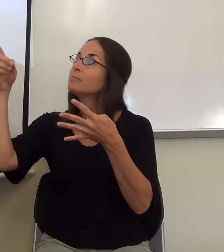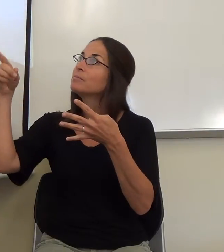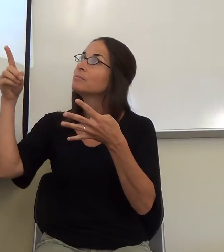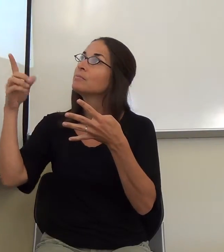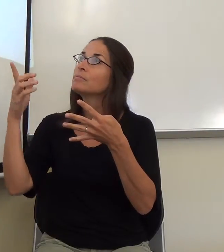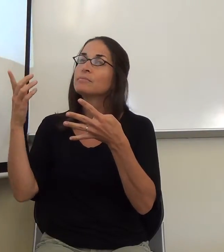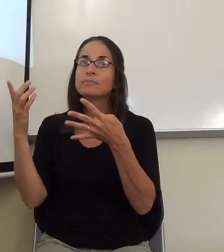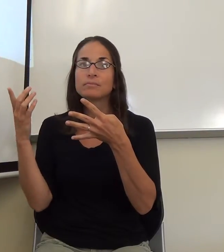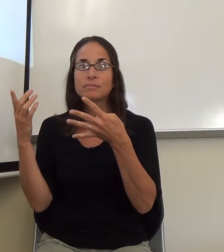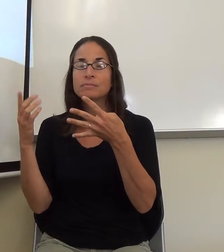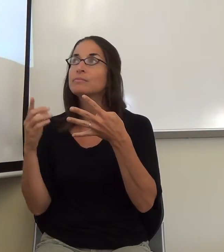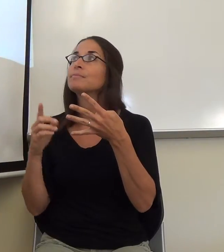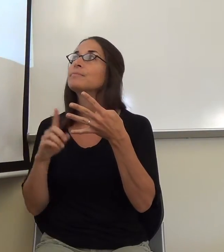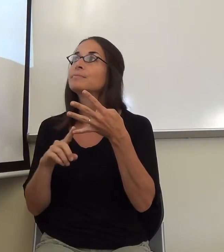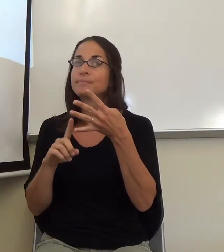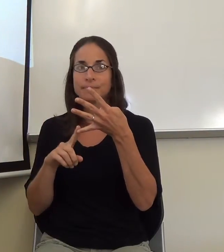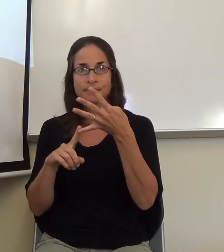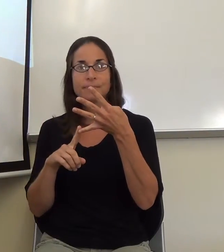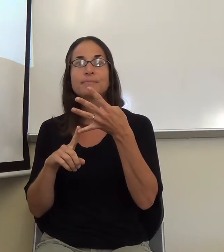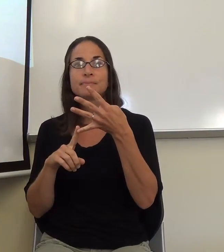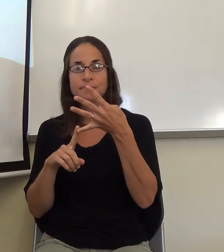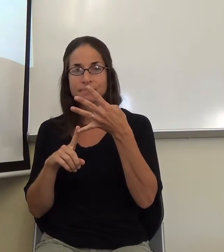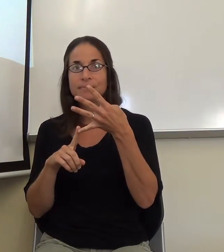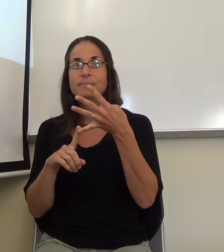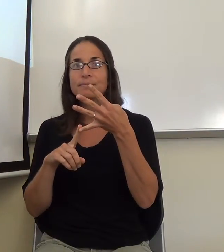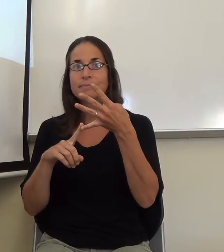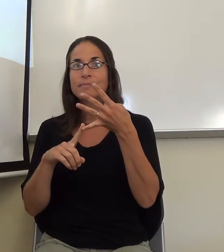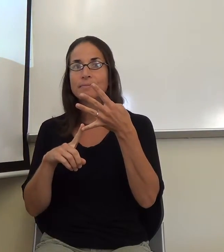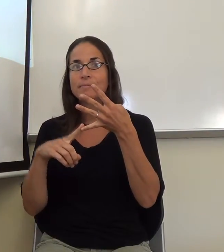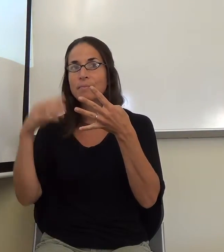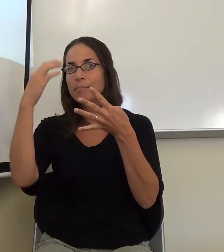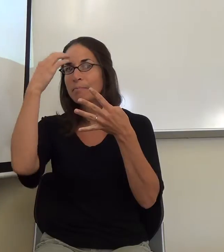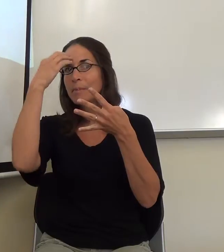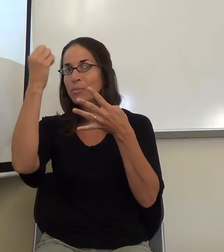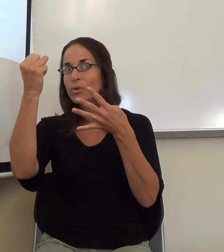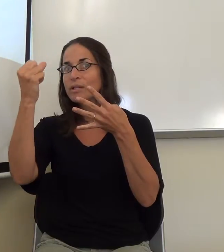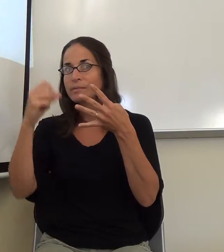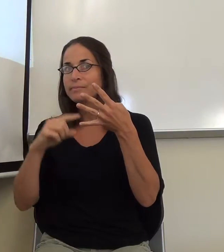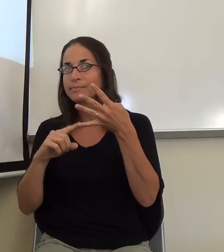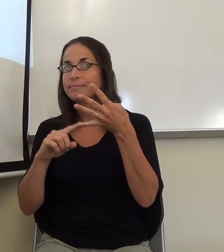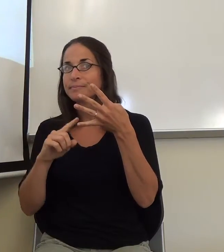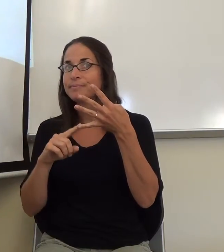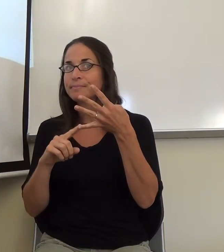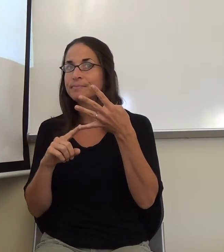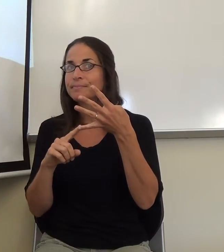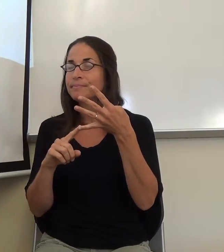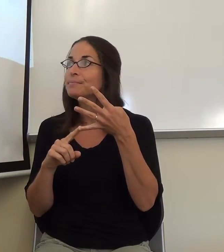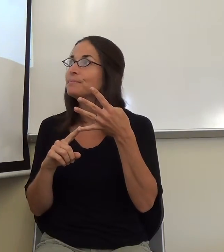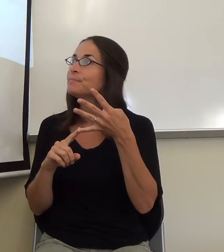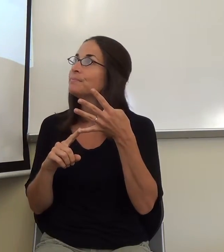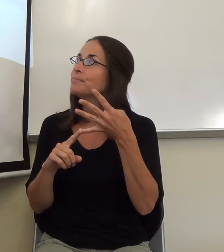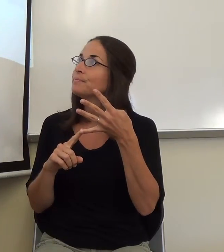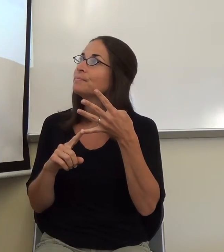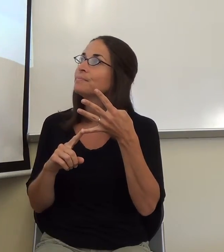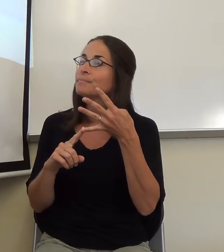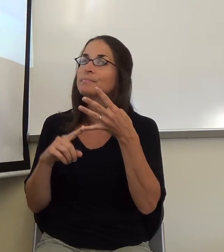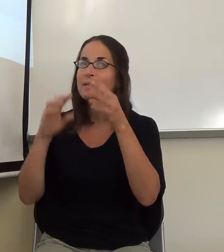Yeah, this one. That's a lot clearer than the glass ceiling one.